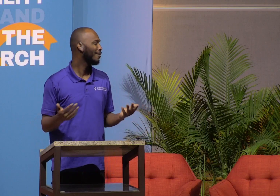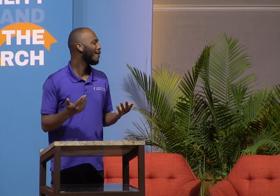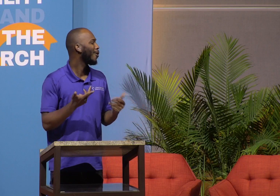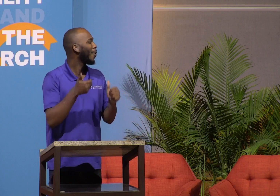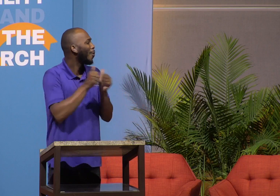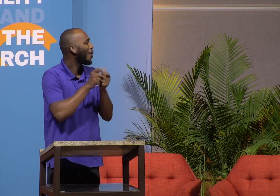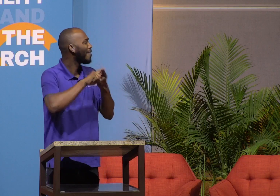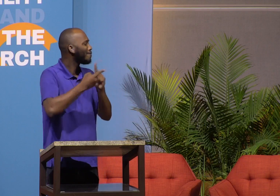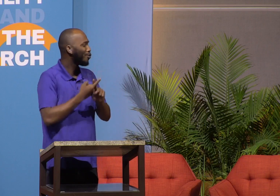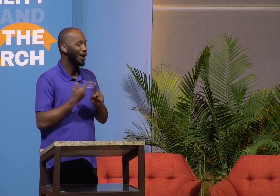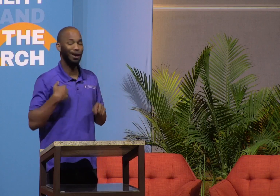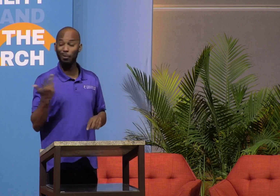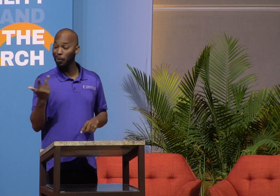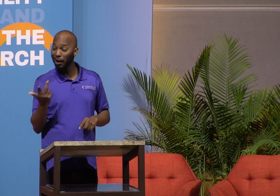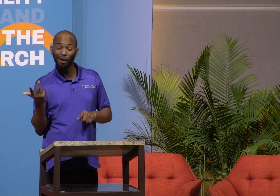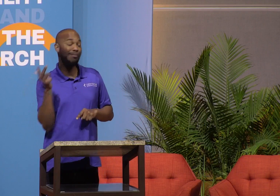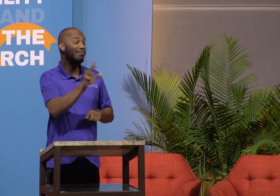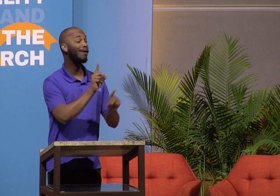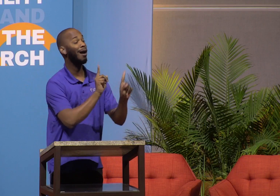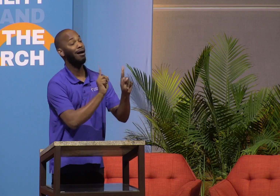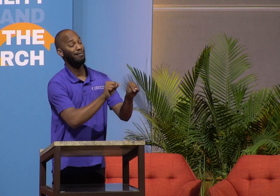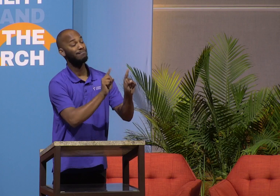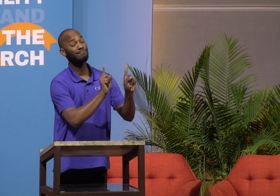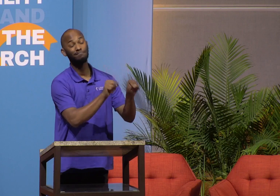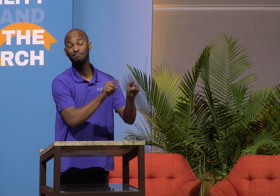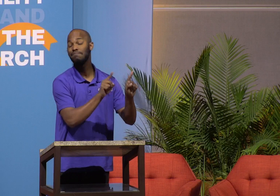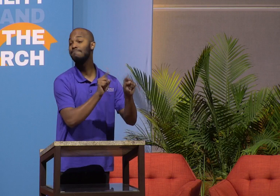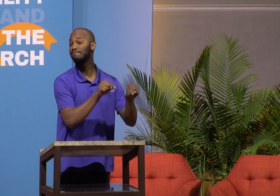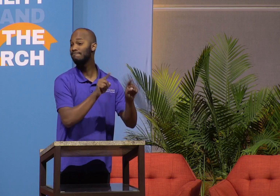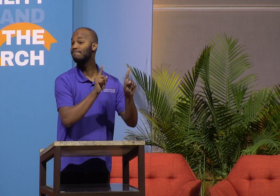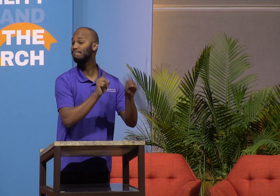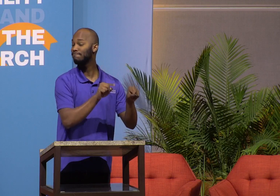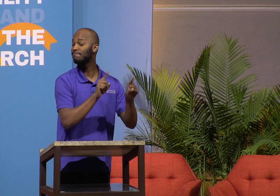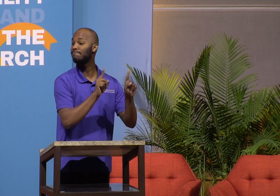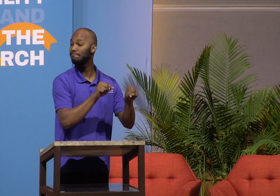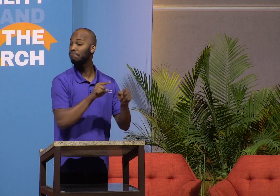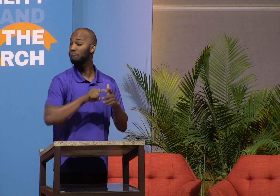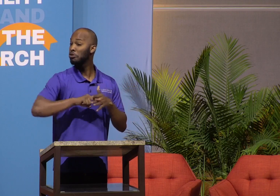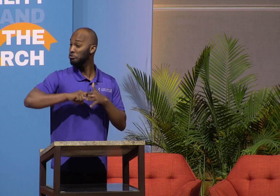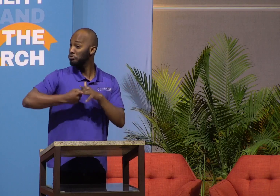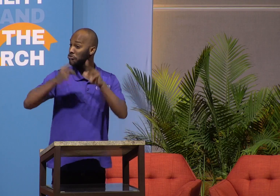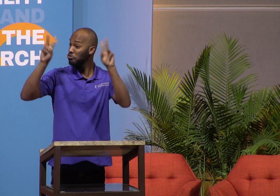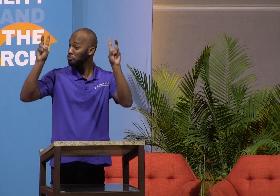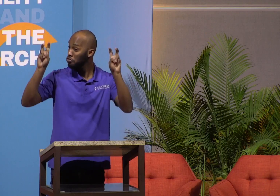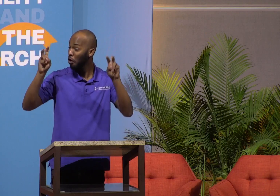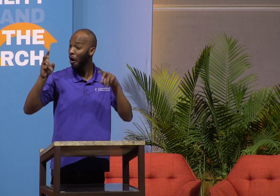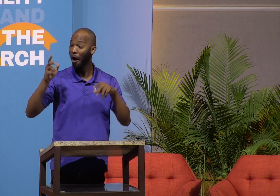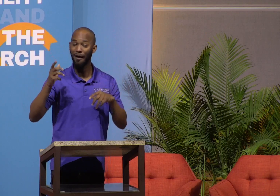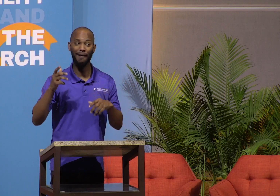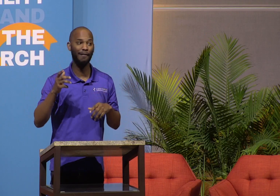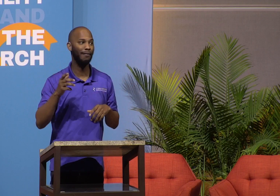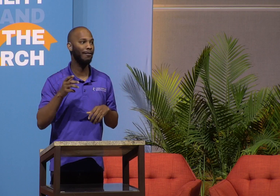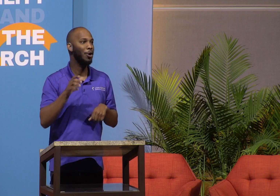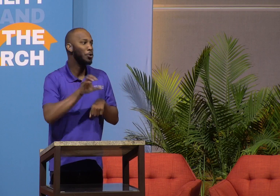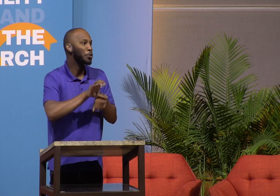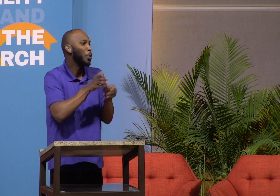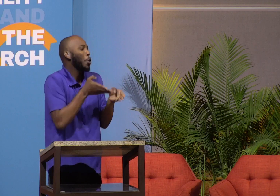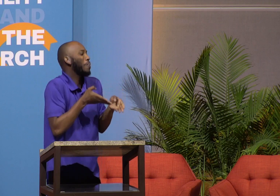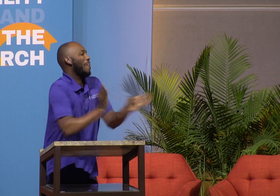individuals within that church. It was me and a couple of friends. We actually went to this church but we continued to attend this